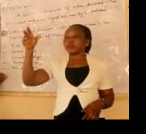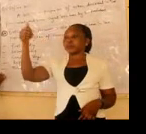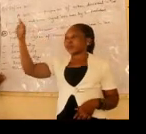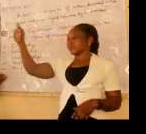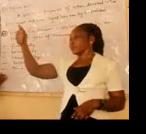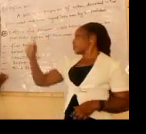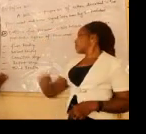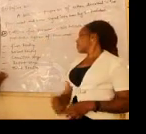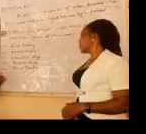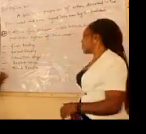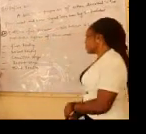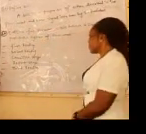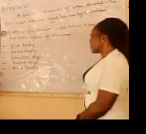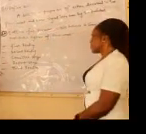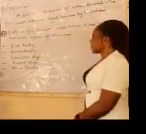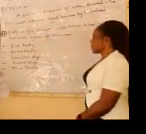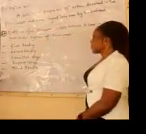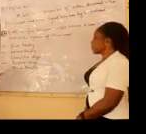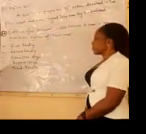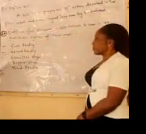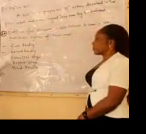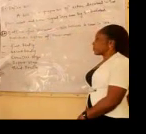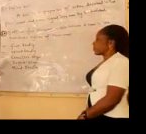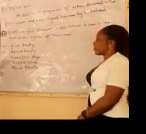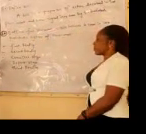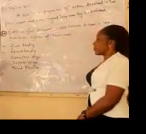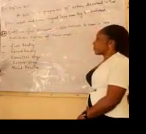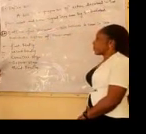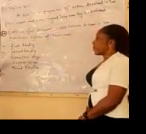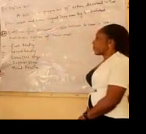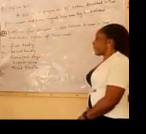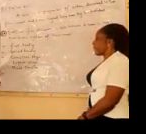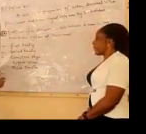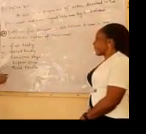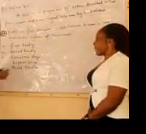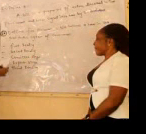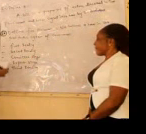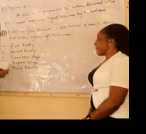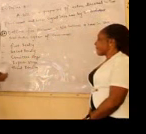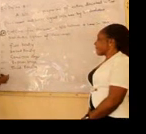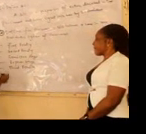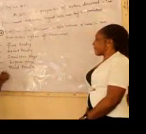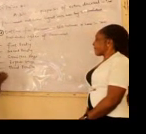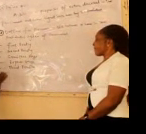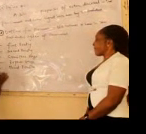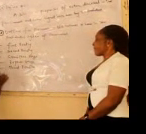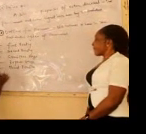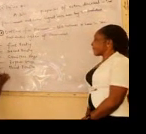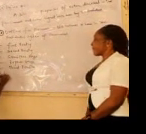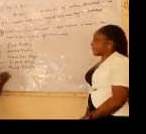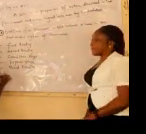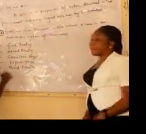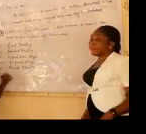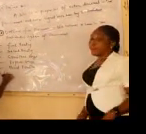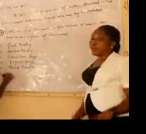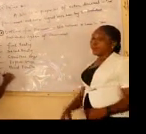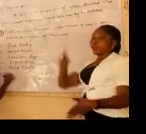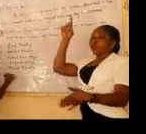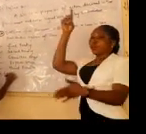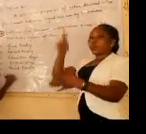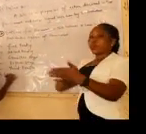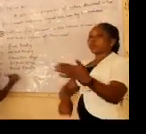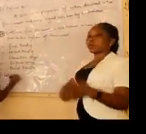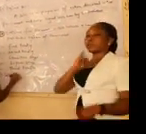Number 3A, they said you should, that what is bicameral